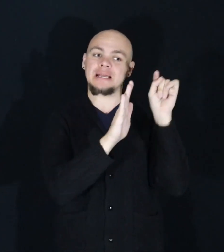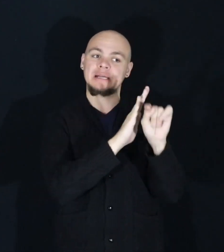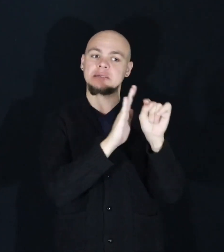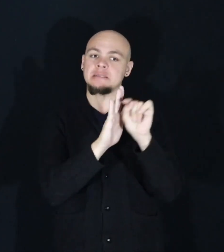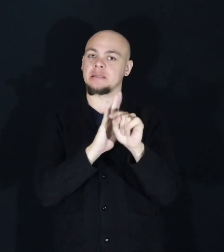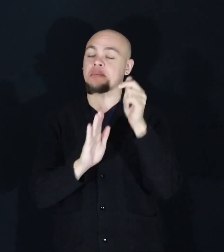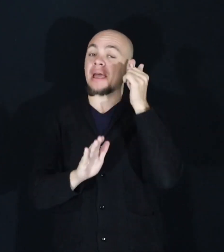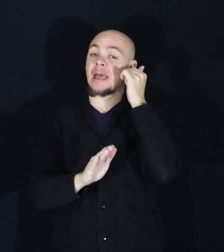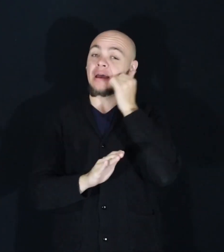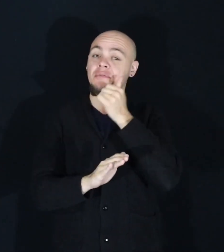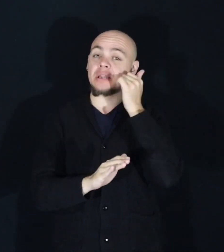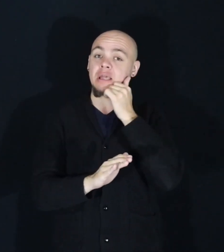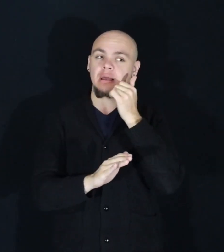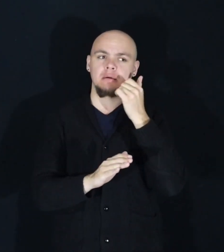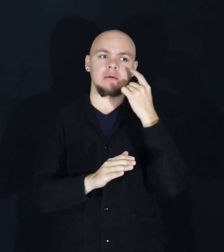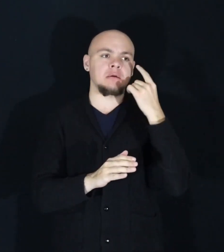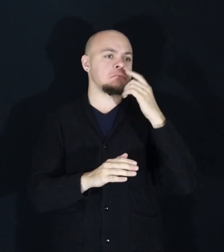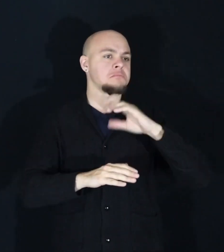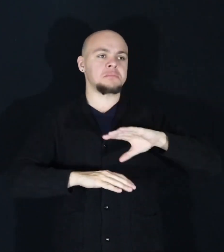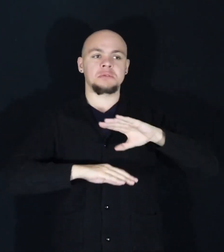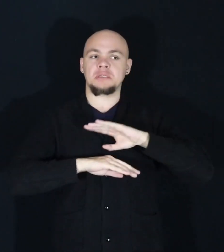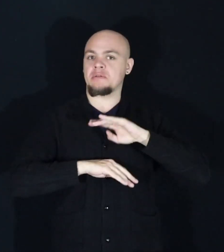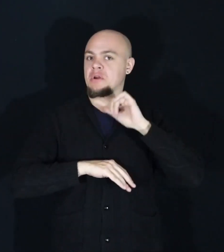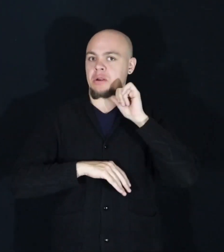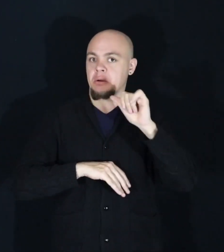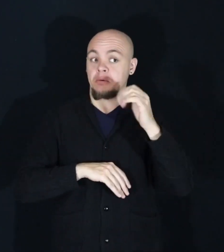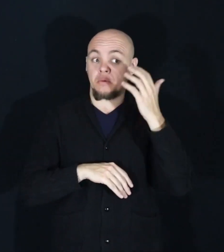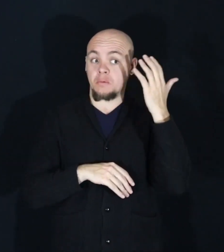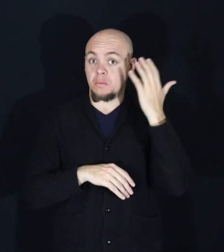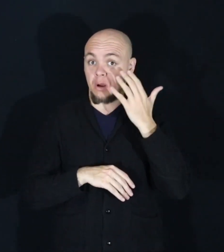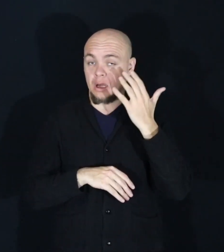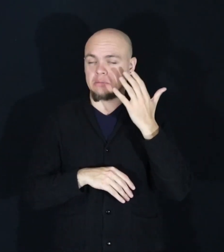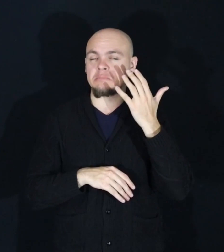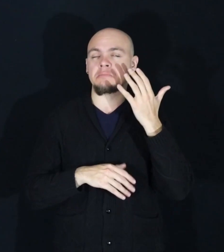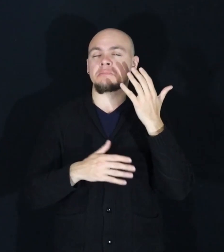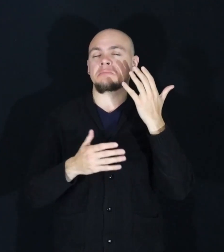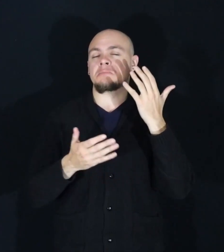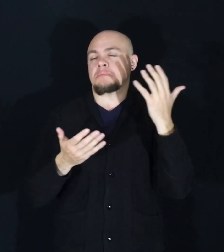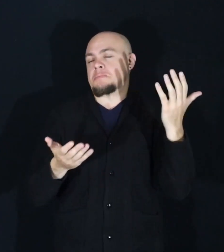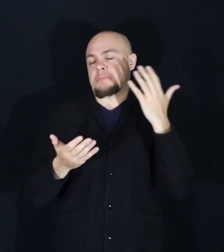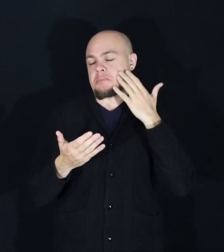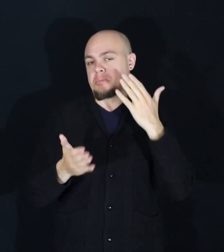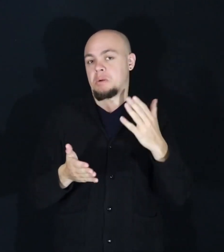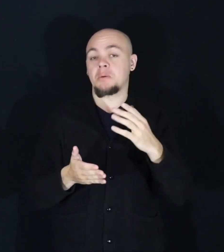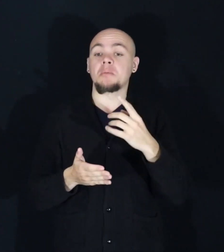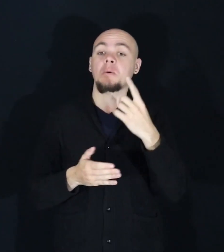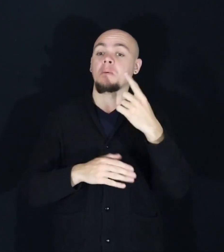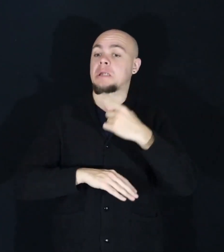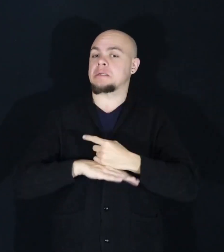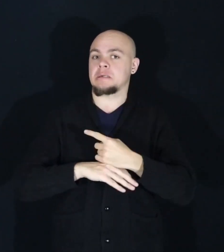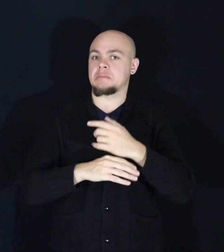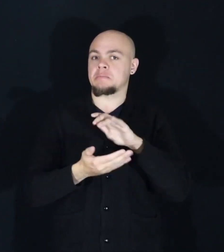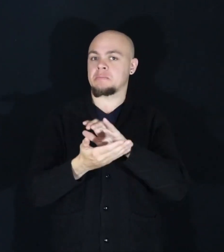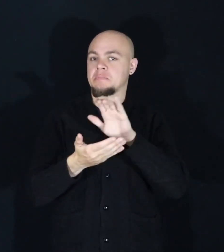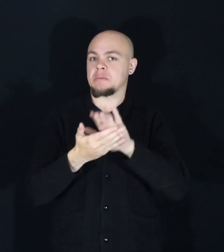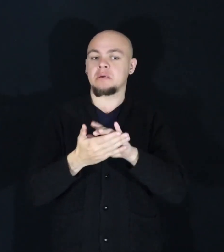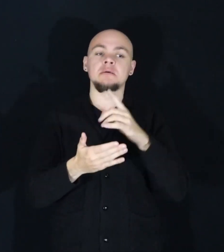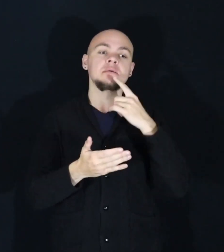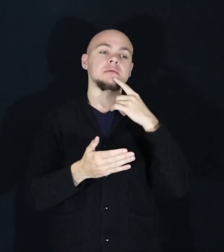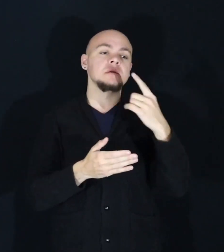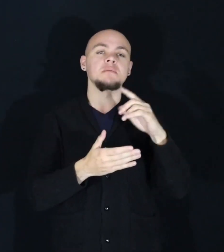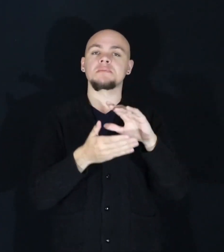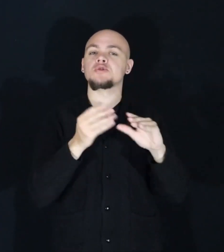with them. For what reason, I don't know. One day, though, he marries this one woman who tells him a story every